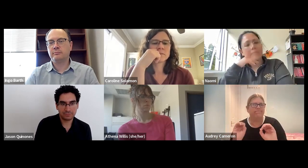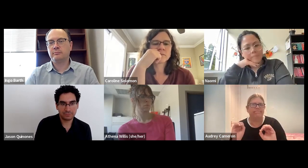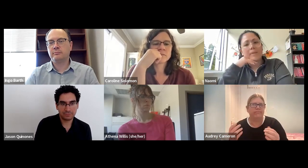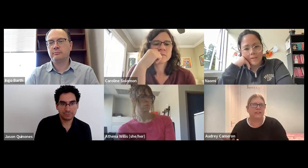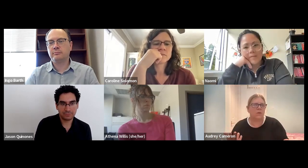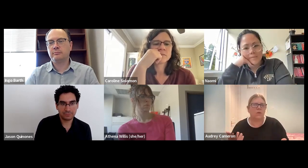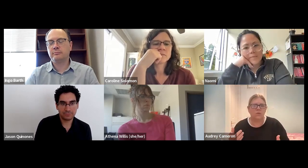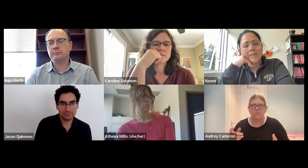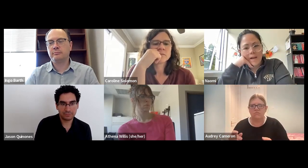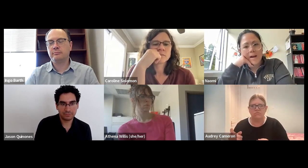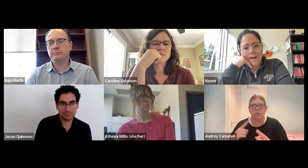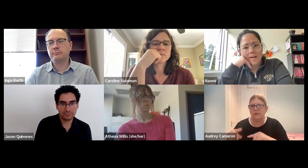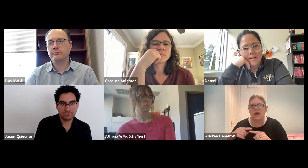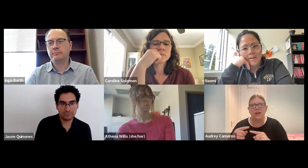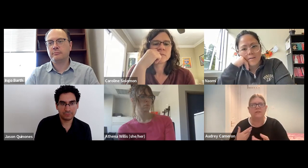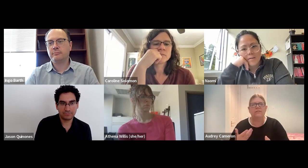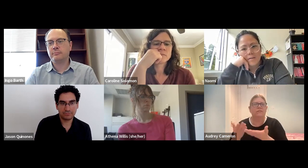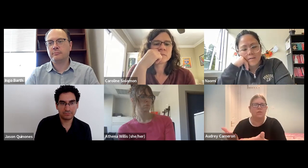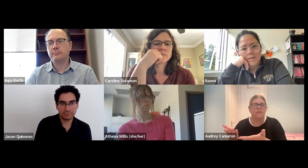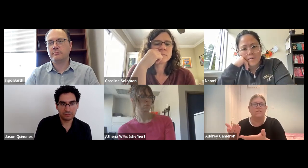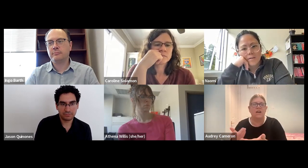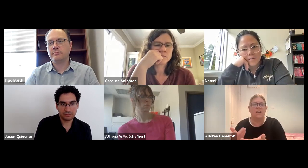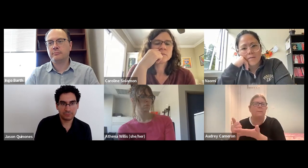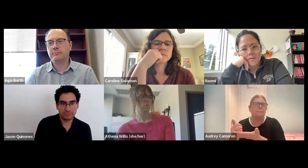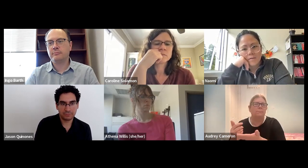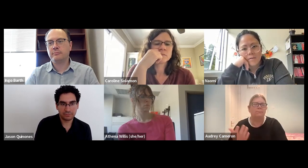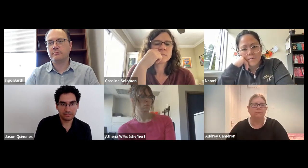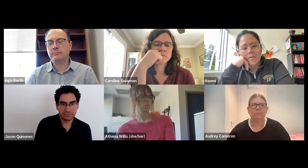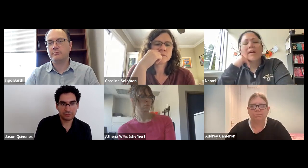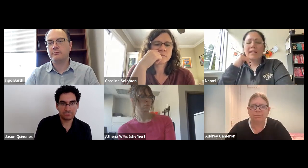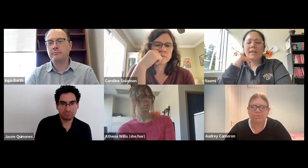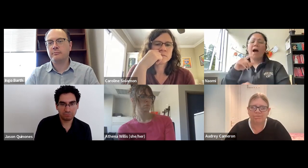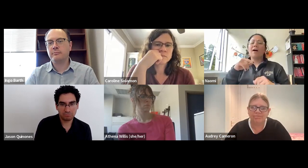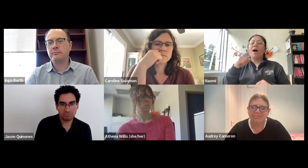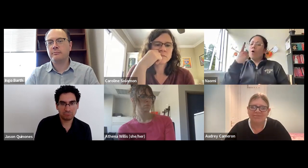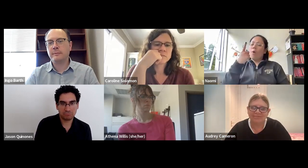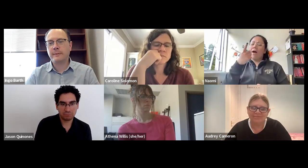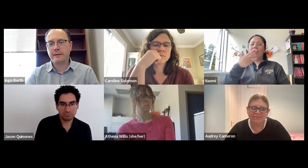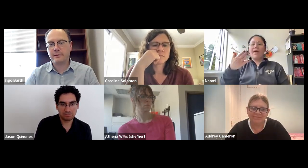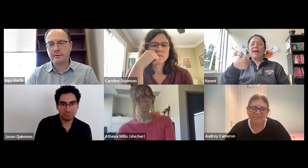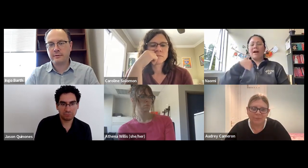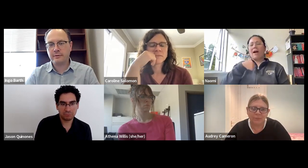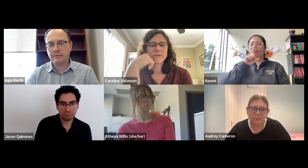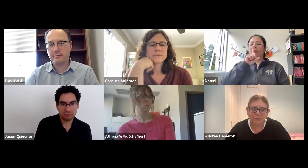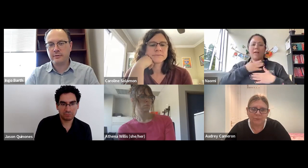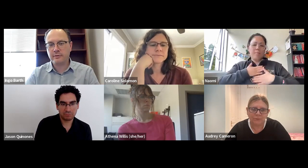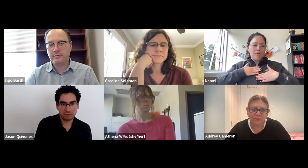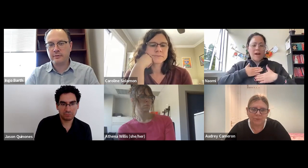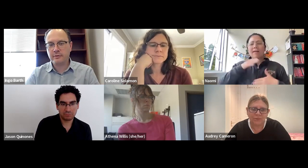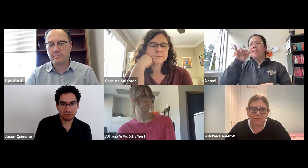as an offering because the school doesn't necessarily have the signs for those. So those are signs we've offered to help in schools. Yeah, one